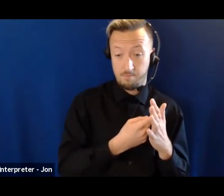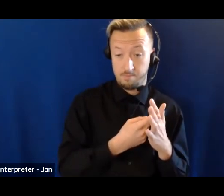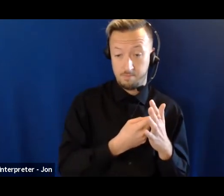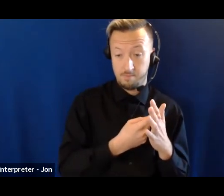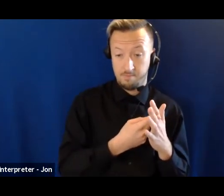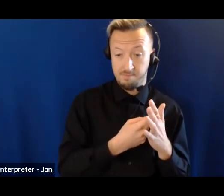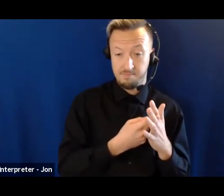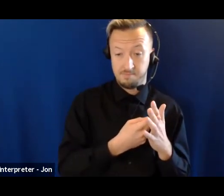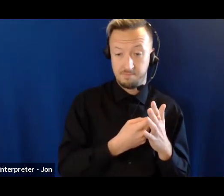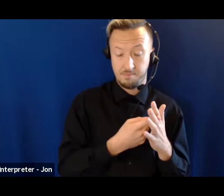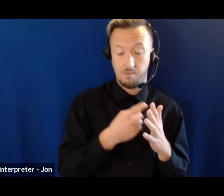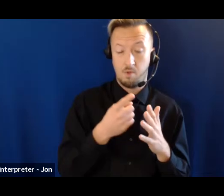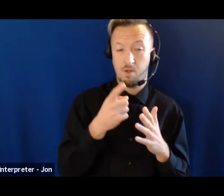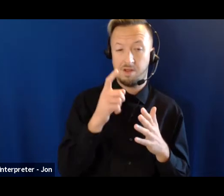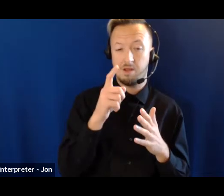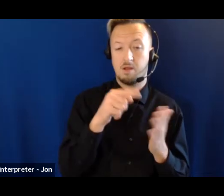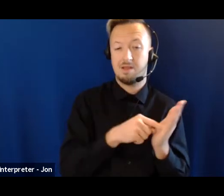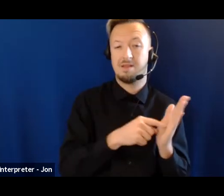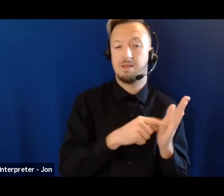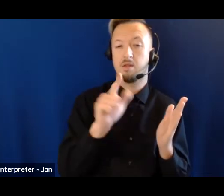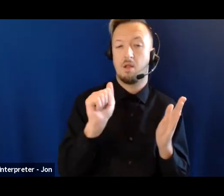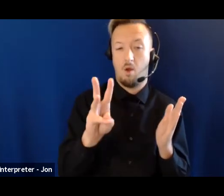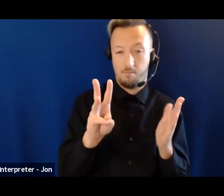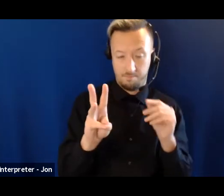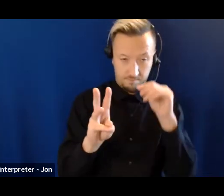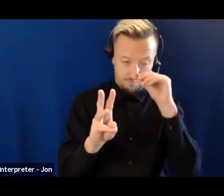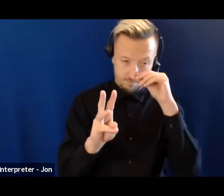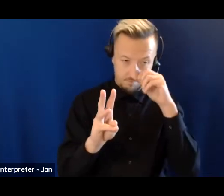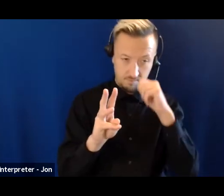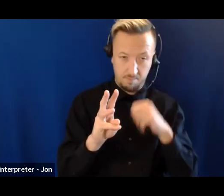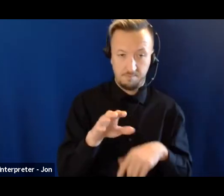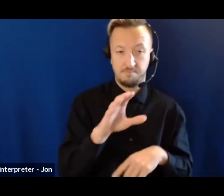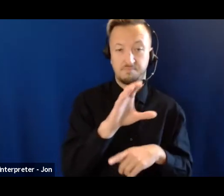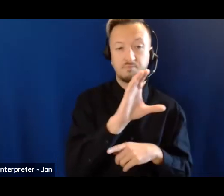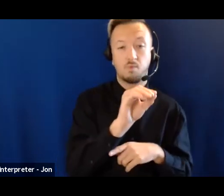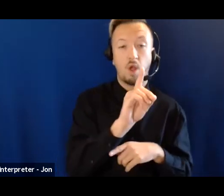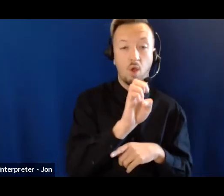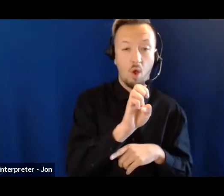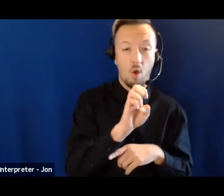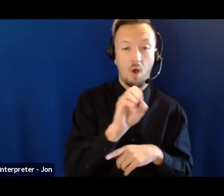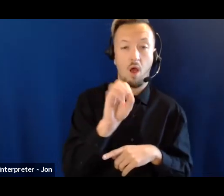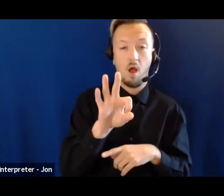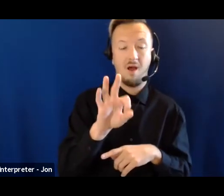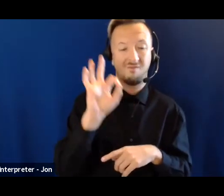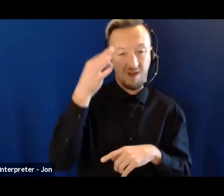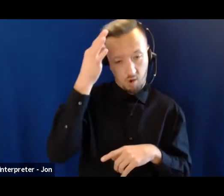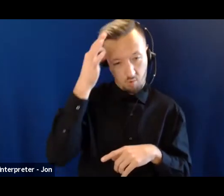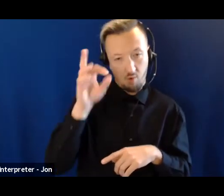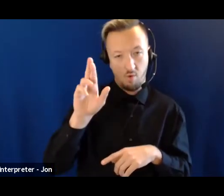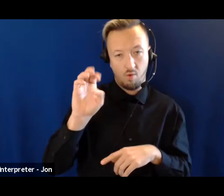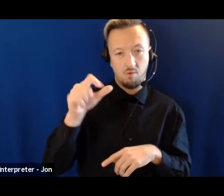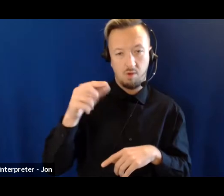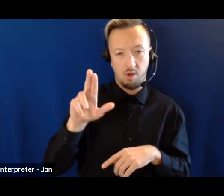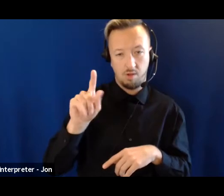law. You need to know there's the code. So the Code of Federal Regulations, the CFR. I'm pretty sure